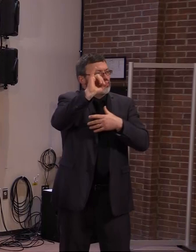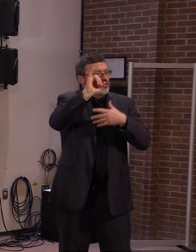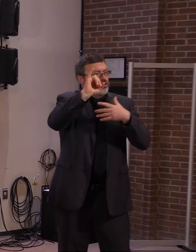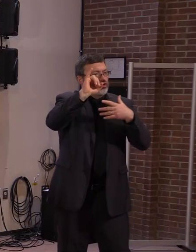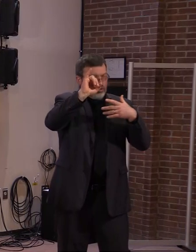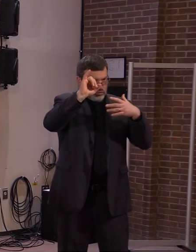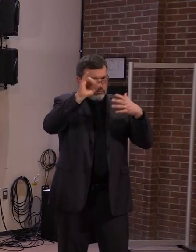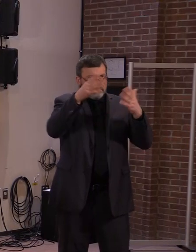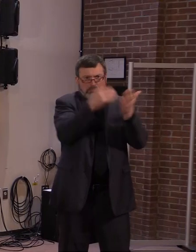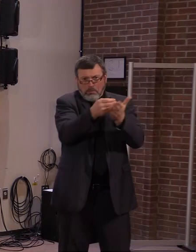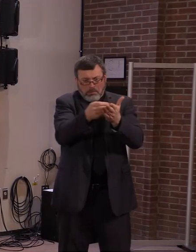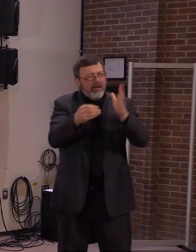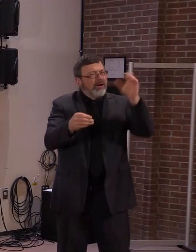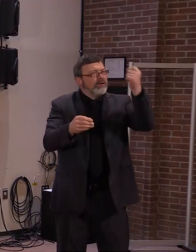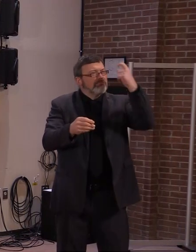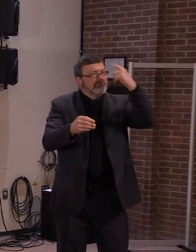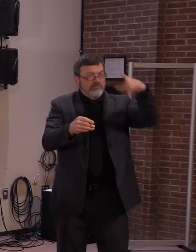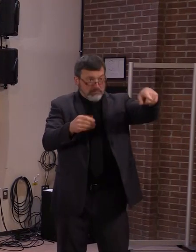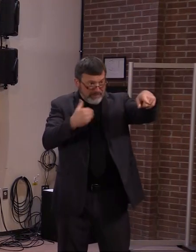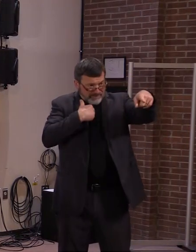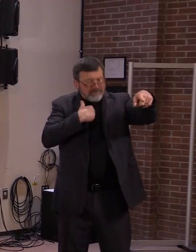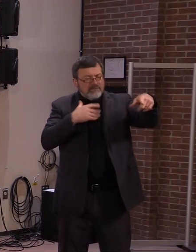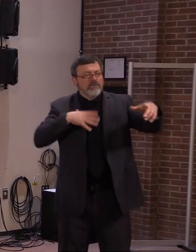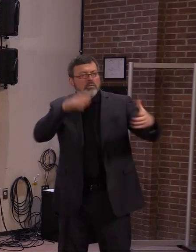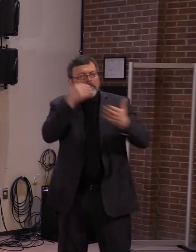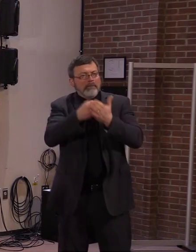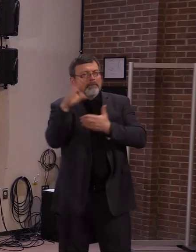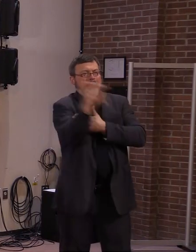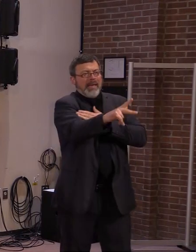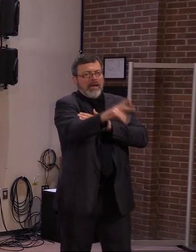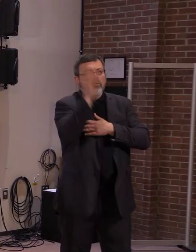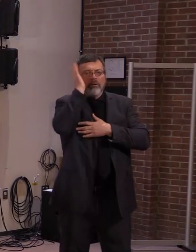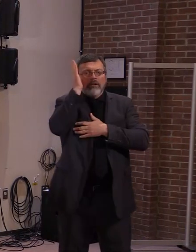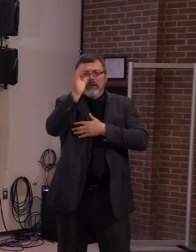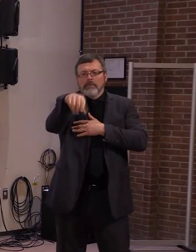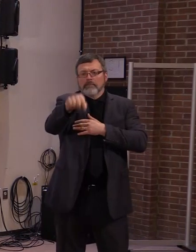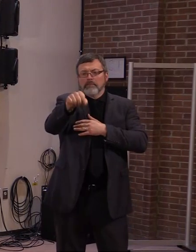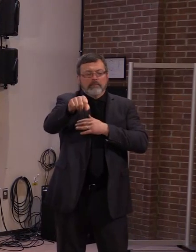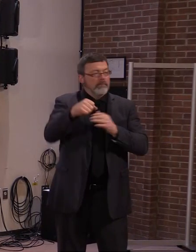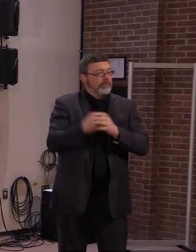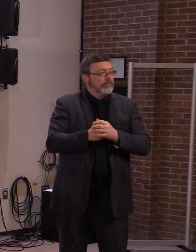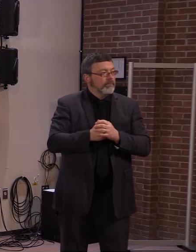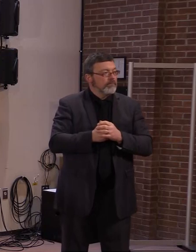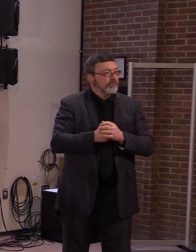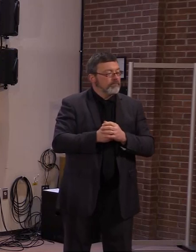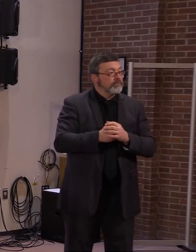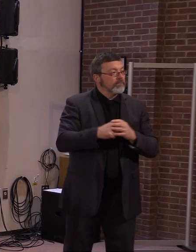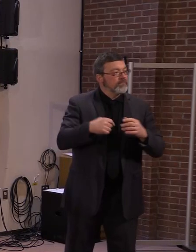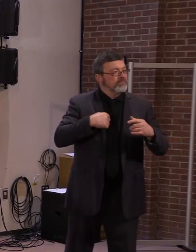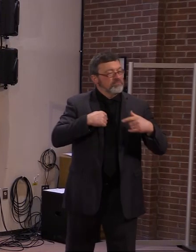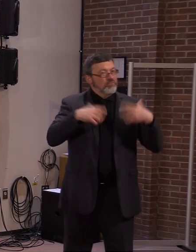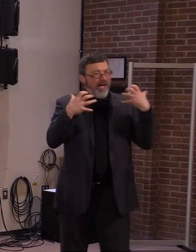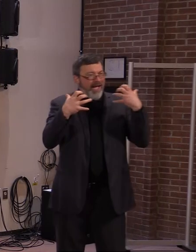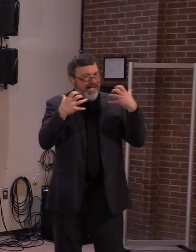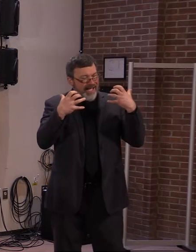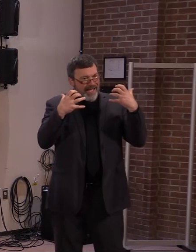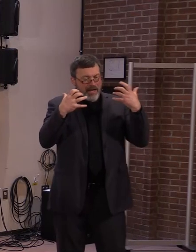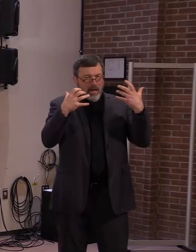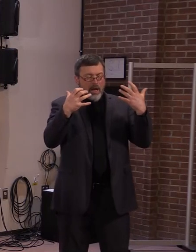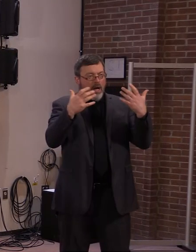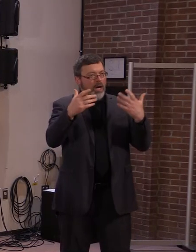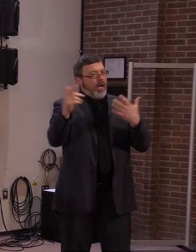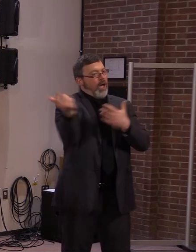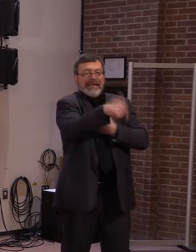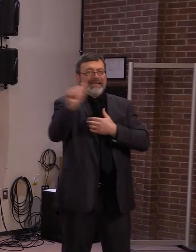insurance company. But the goal is to make it as easy as possible for Vermonters so that you can go to the pharmacy and have that